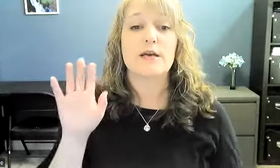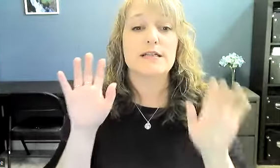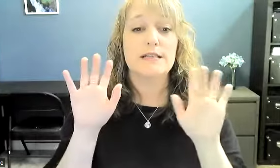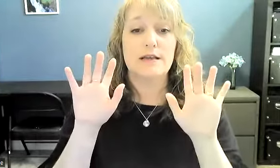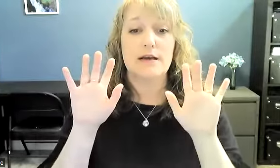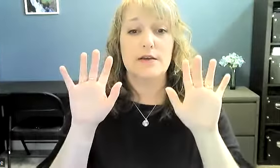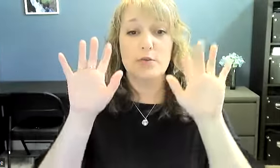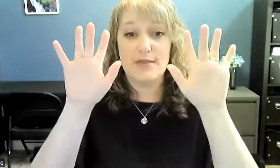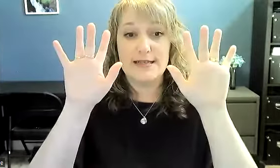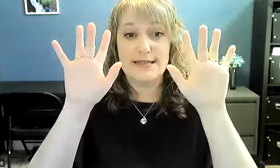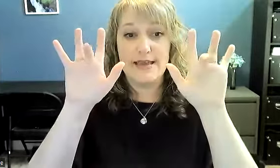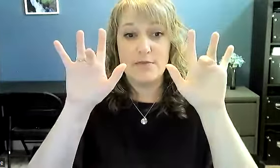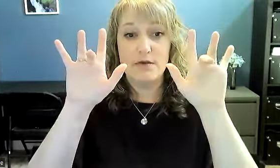it's, you want that same